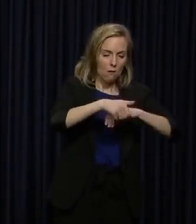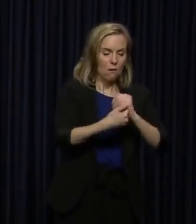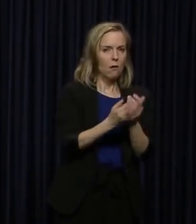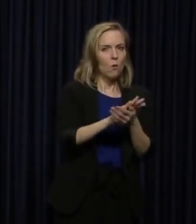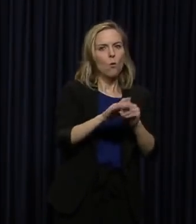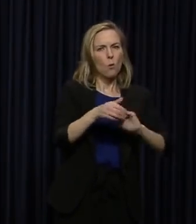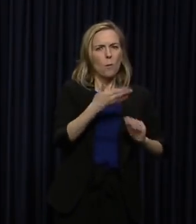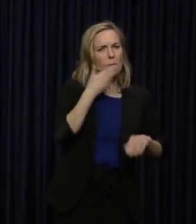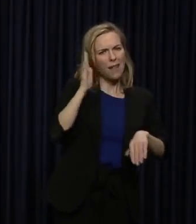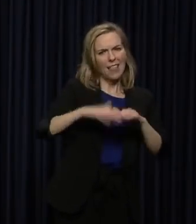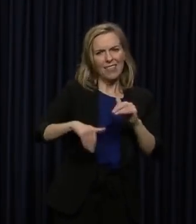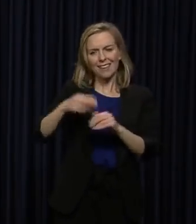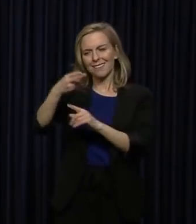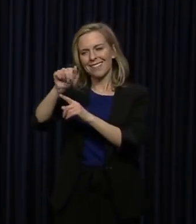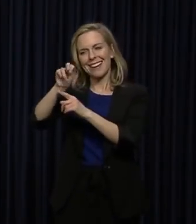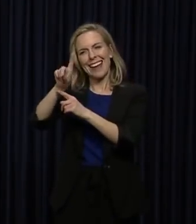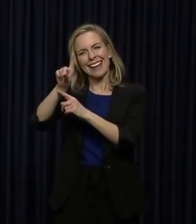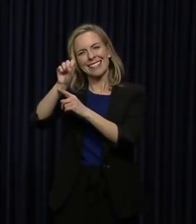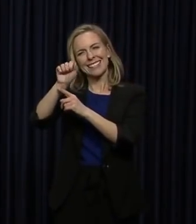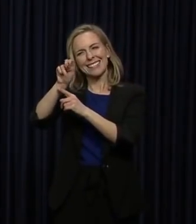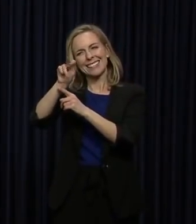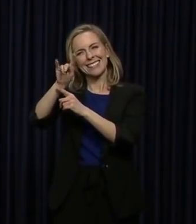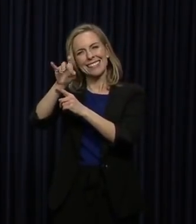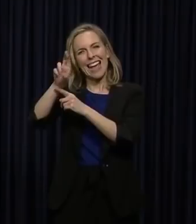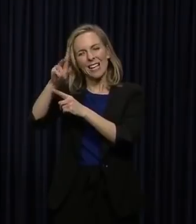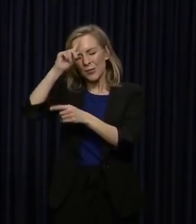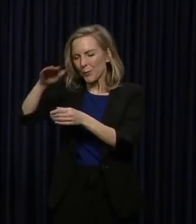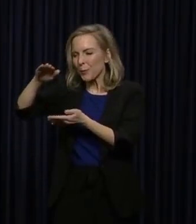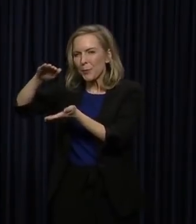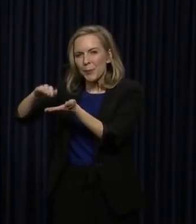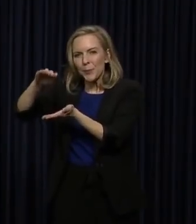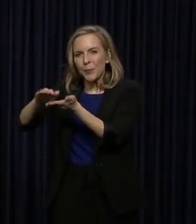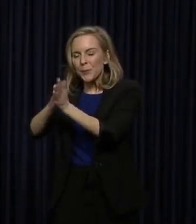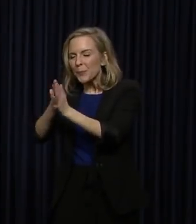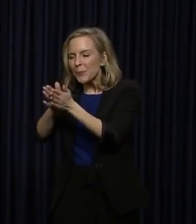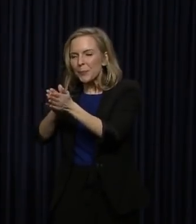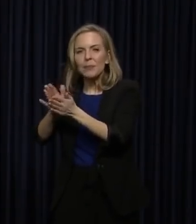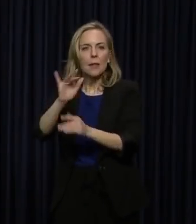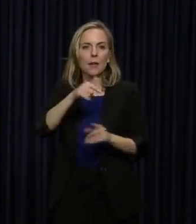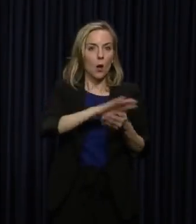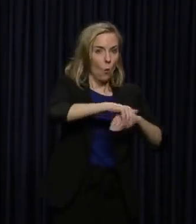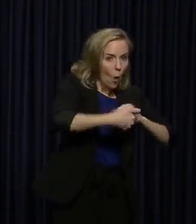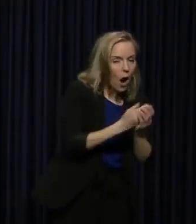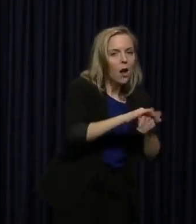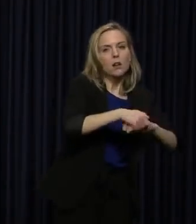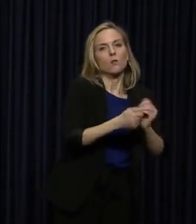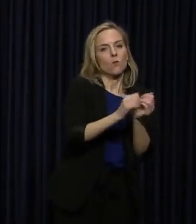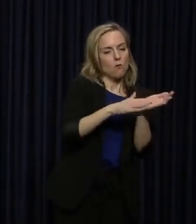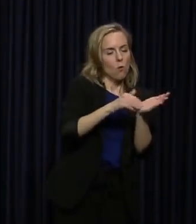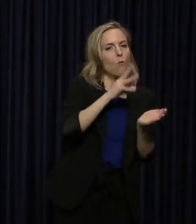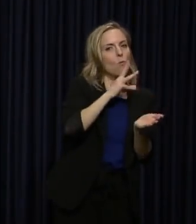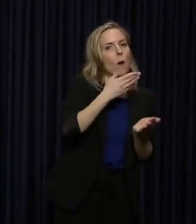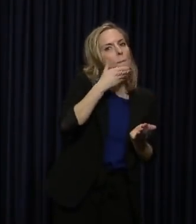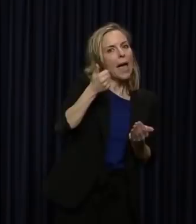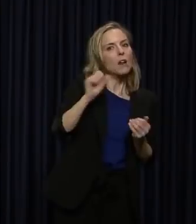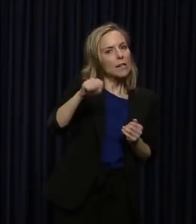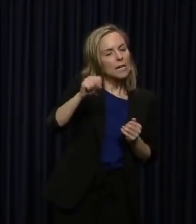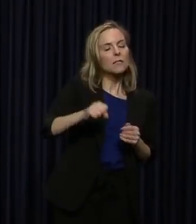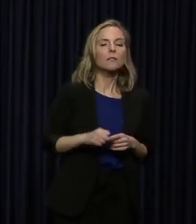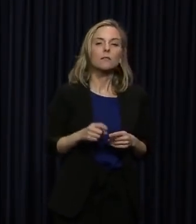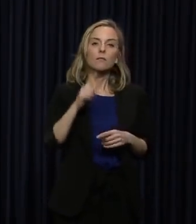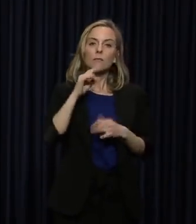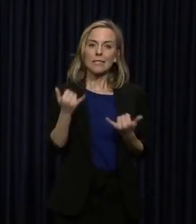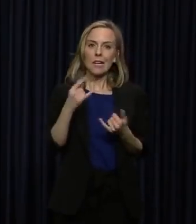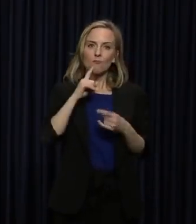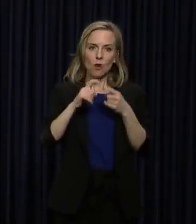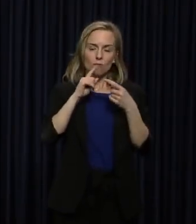than hand sanitizer. So continue to wash your hands. We have issued an executive order to waive